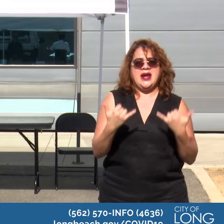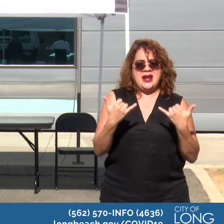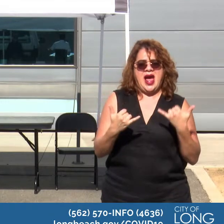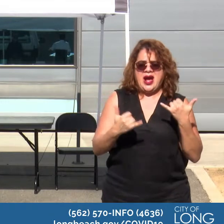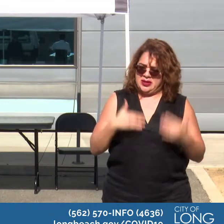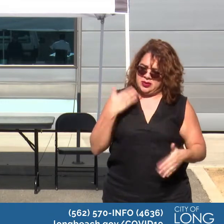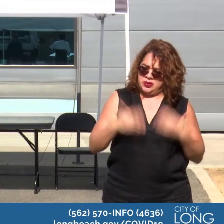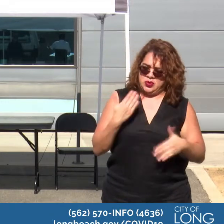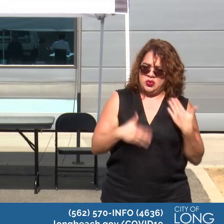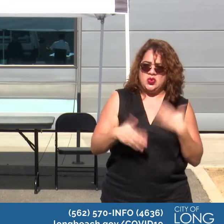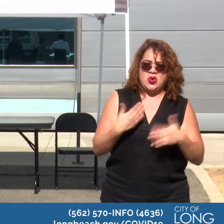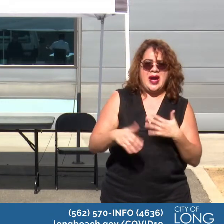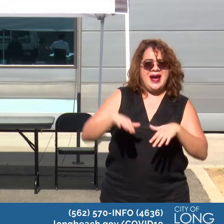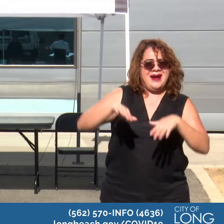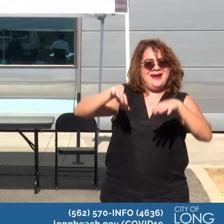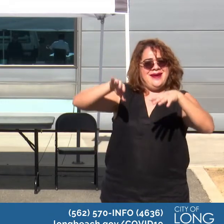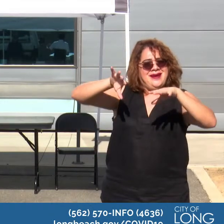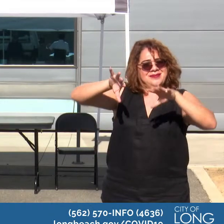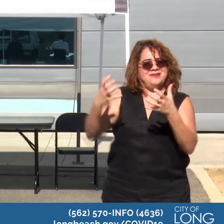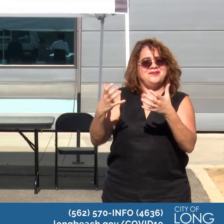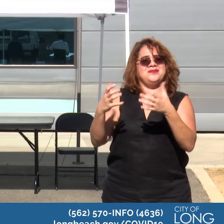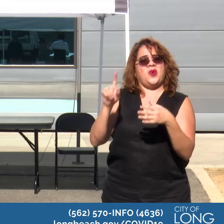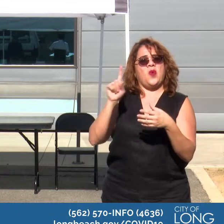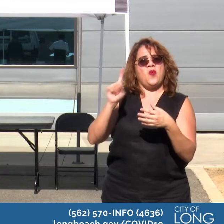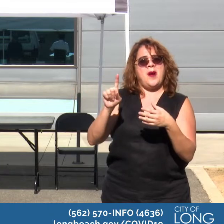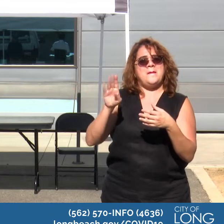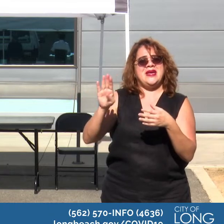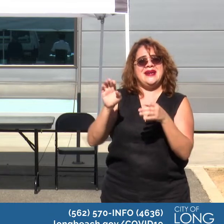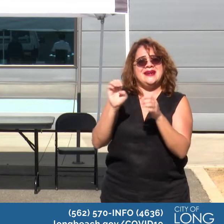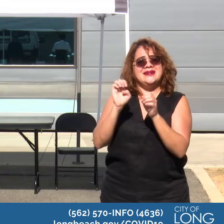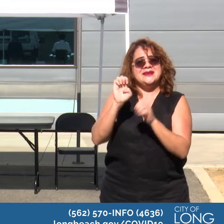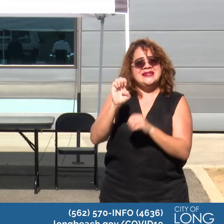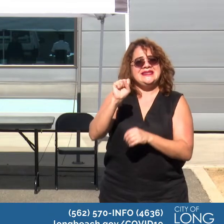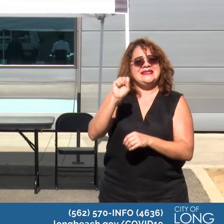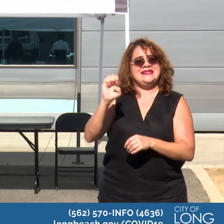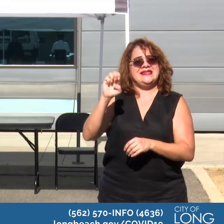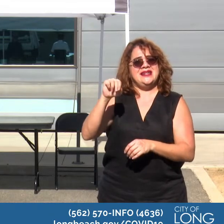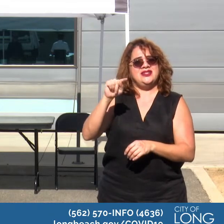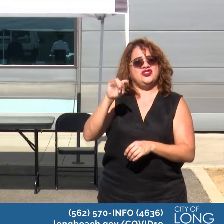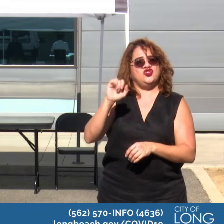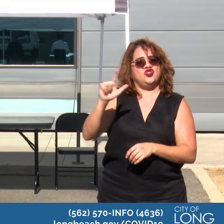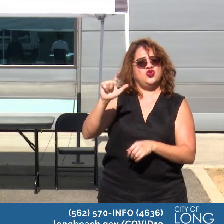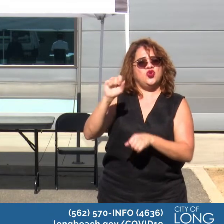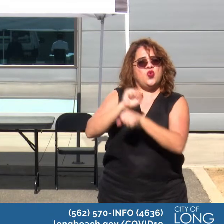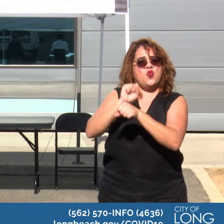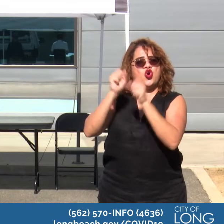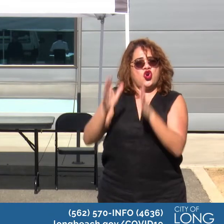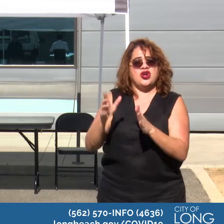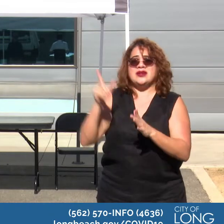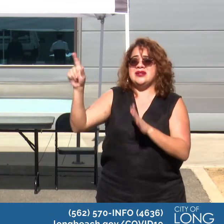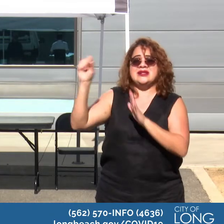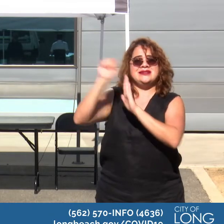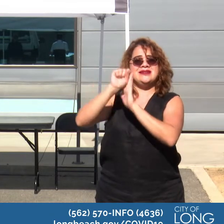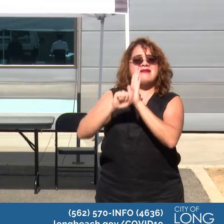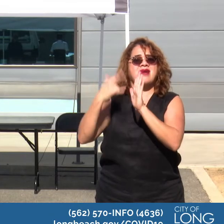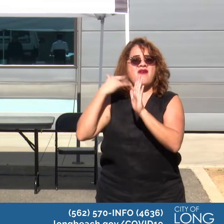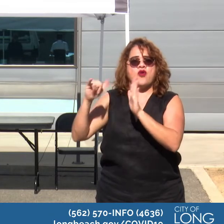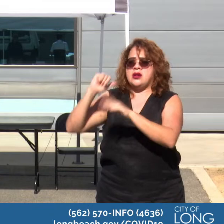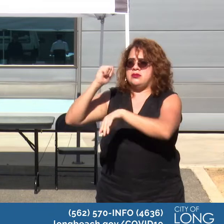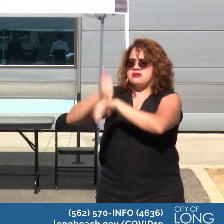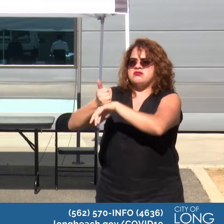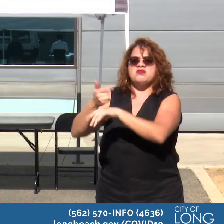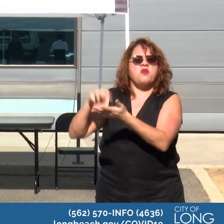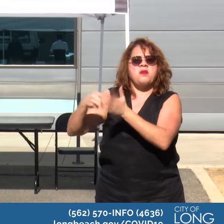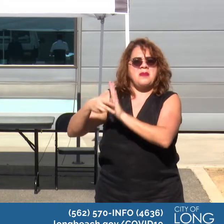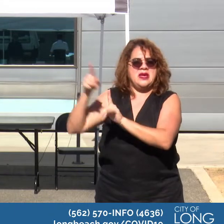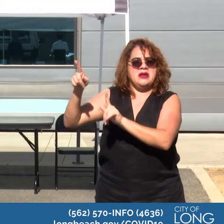of essential workers as classified by the state, I'm excited, and I'm heartened, I'm humbled by it. And I